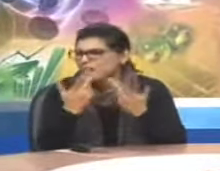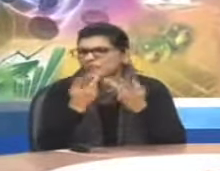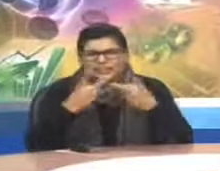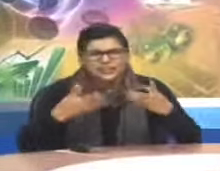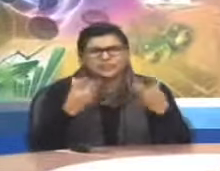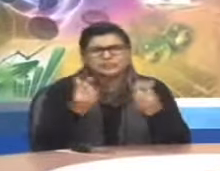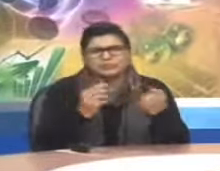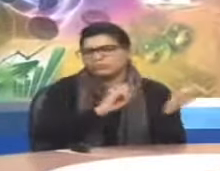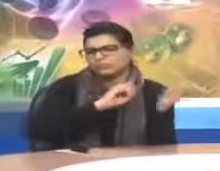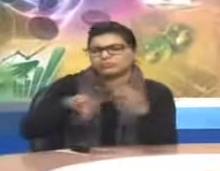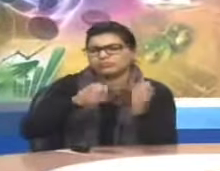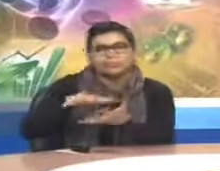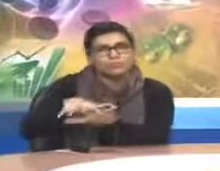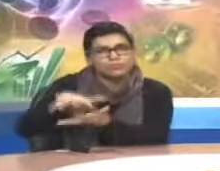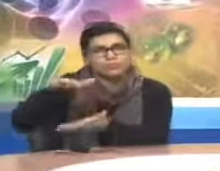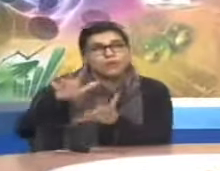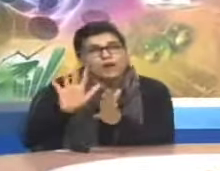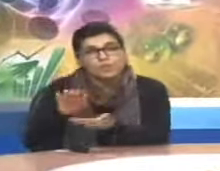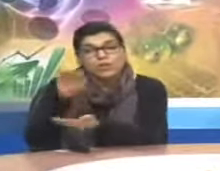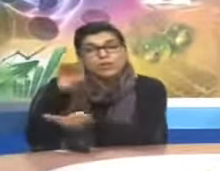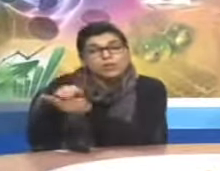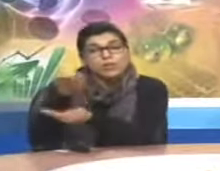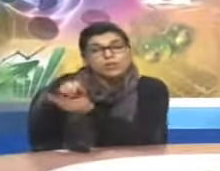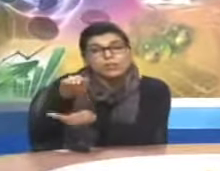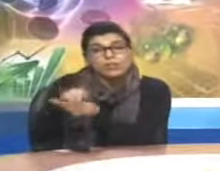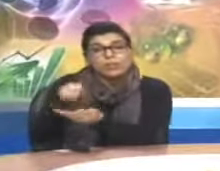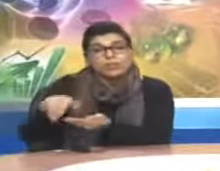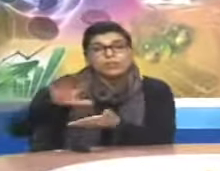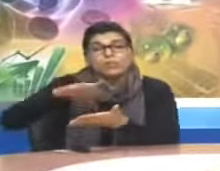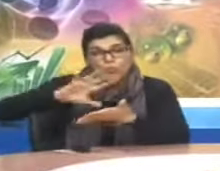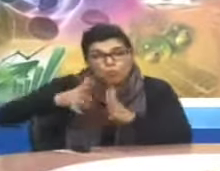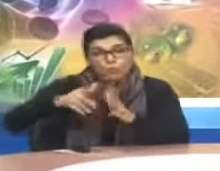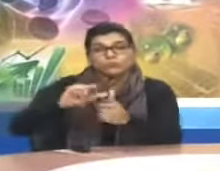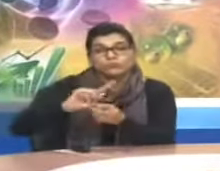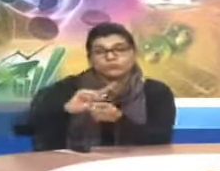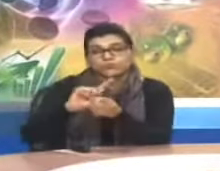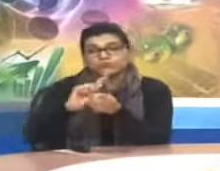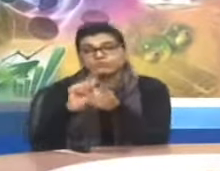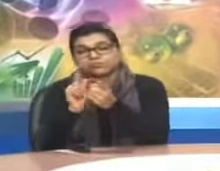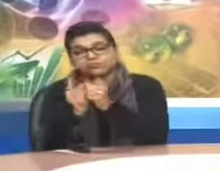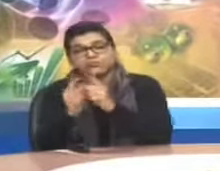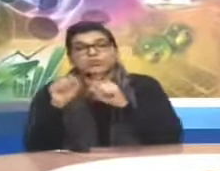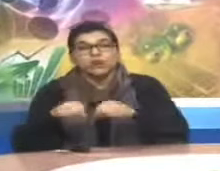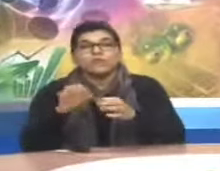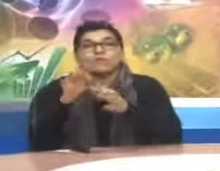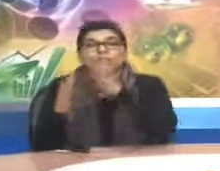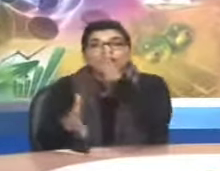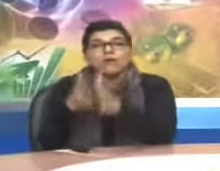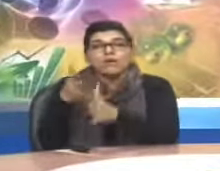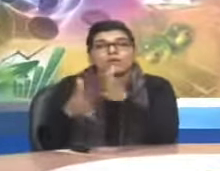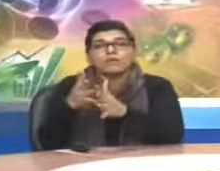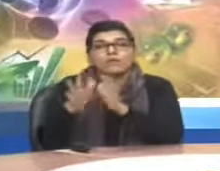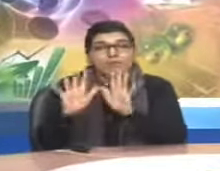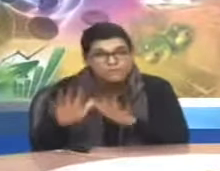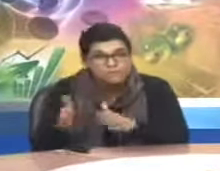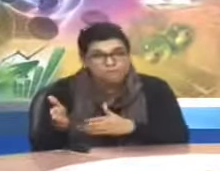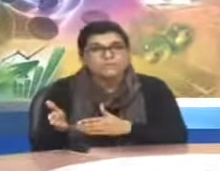all these waste materials which are thrown out, and when they get accumulated,